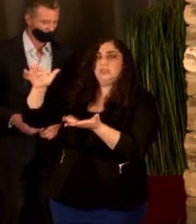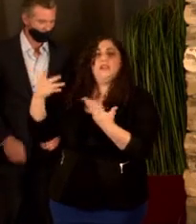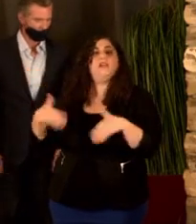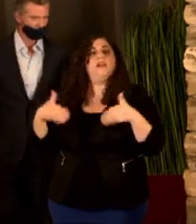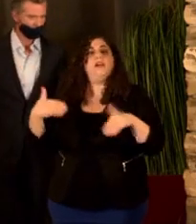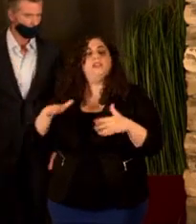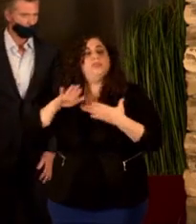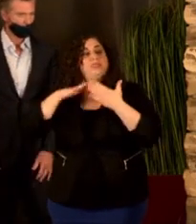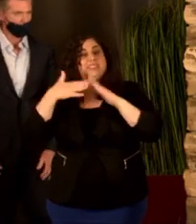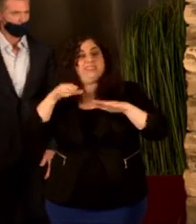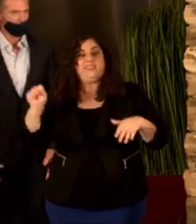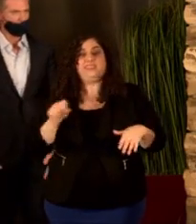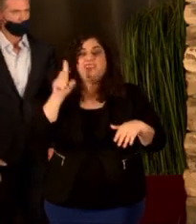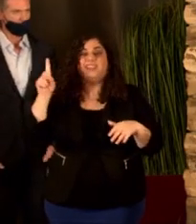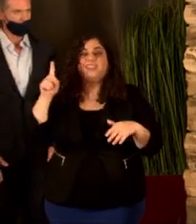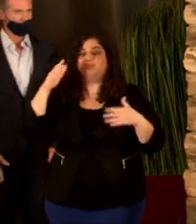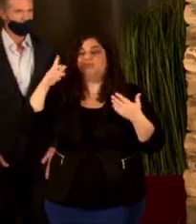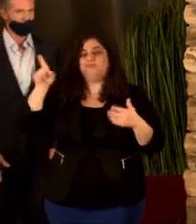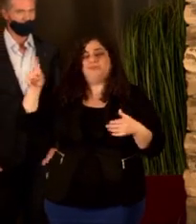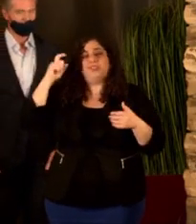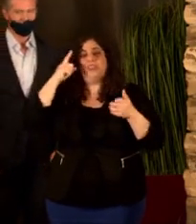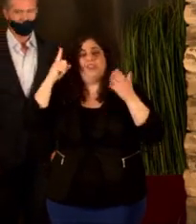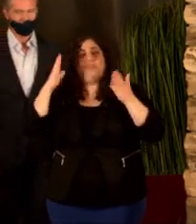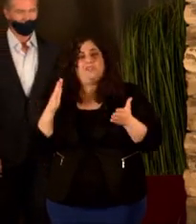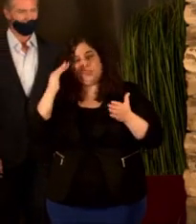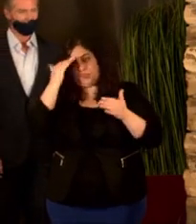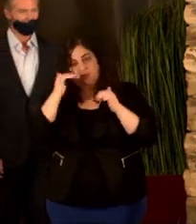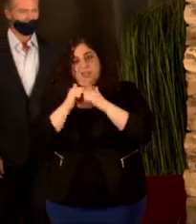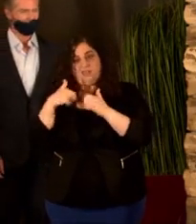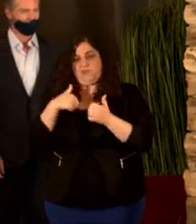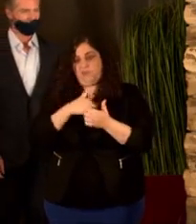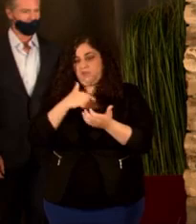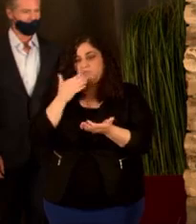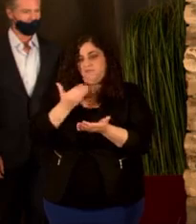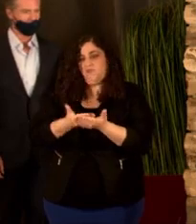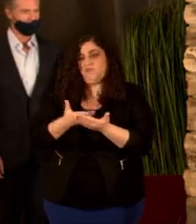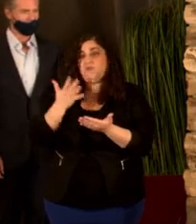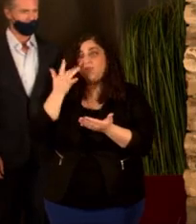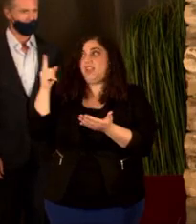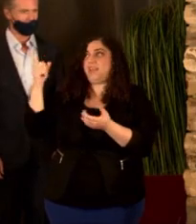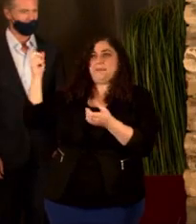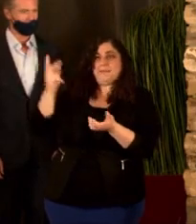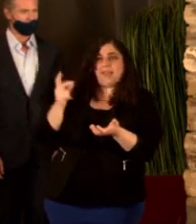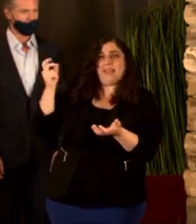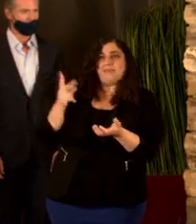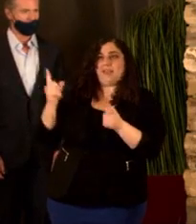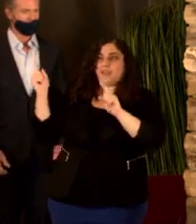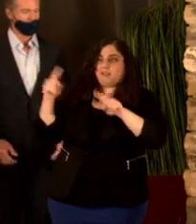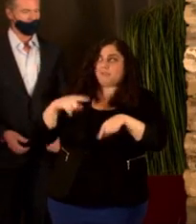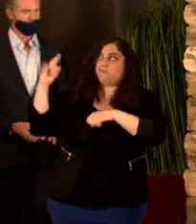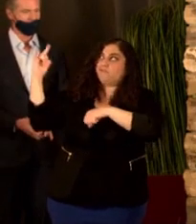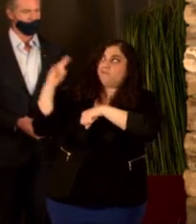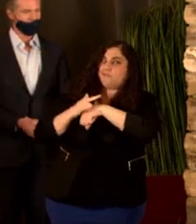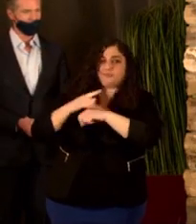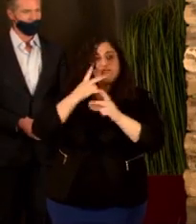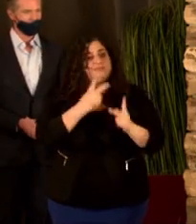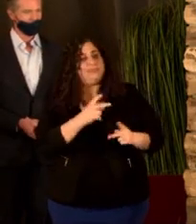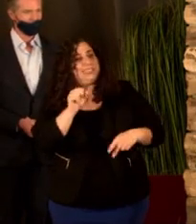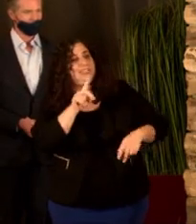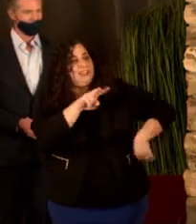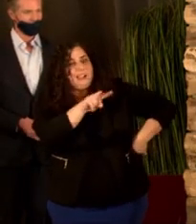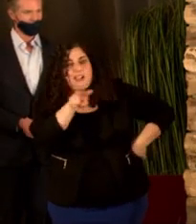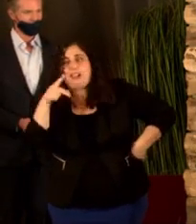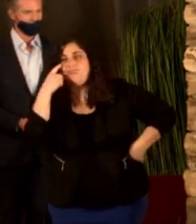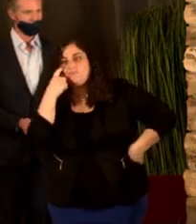Diego, our governor who knows his way to this city, and he comes back again and again. Governor, thank you for your leadership. Thank you for committing and prioritizing